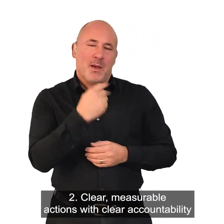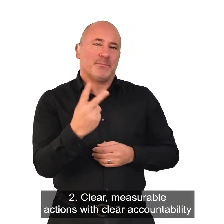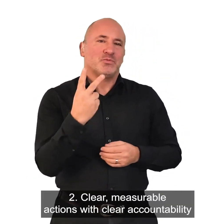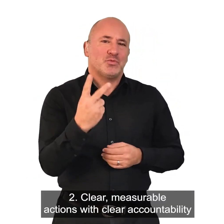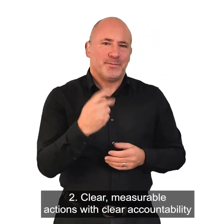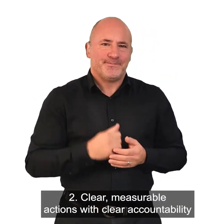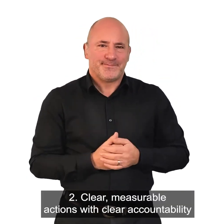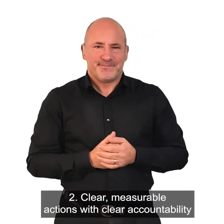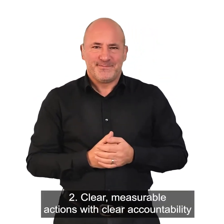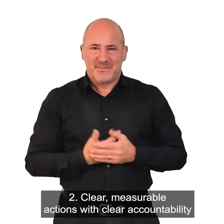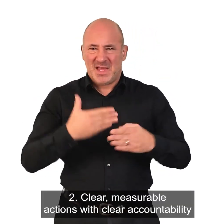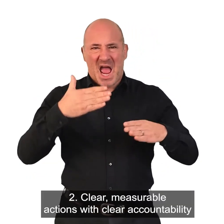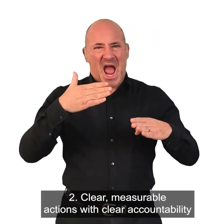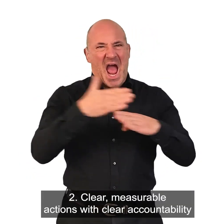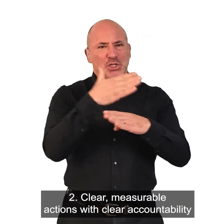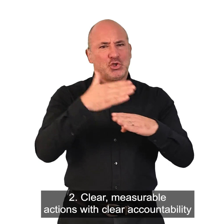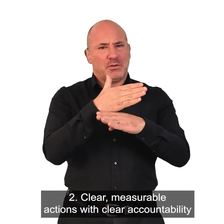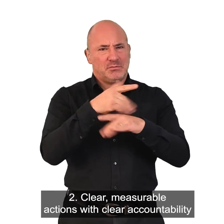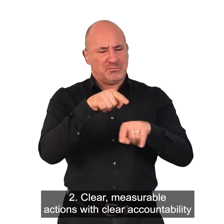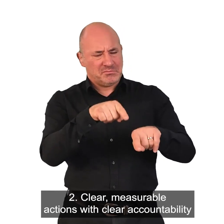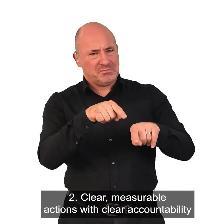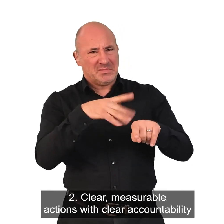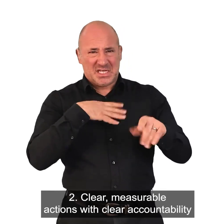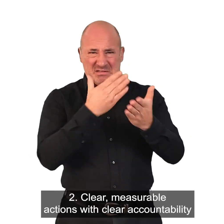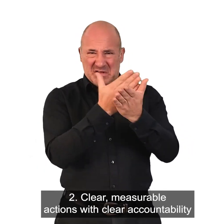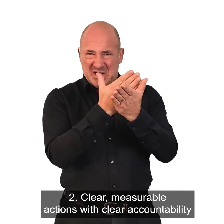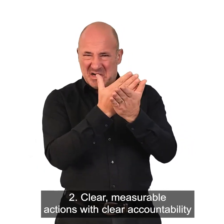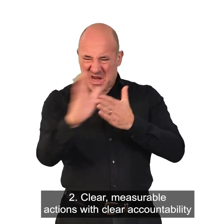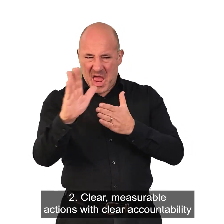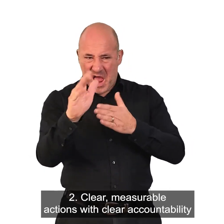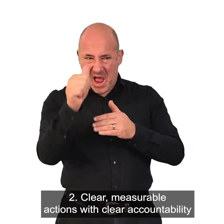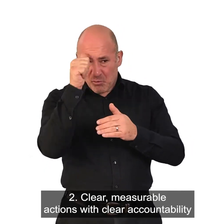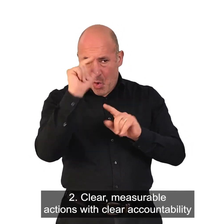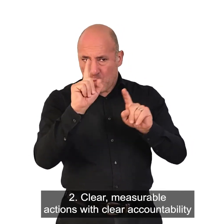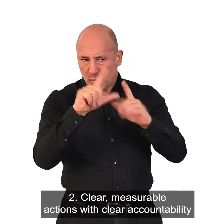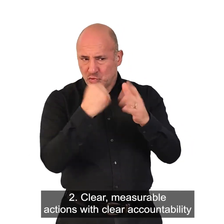2. Clear, measurable actions with clear accountability.